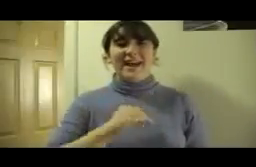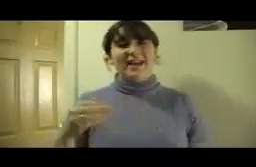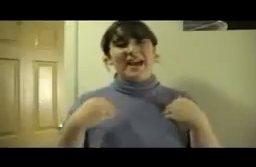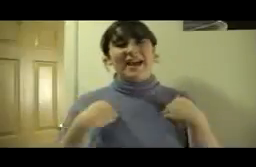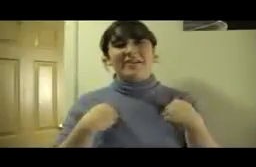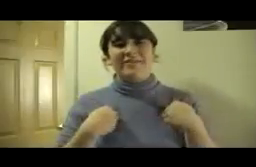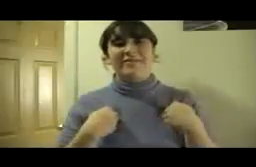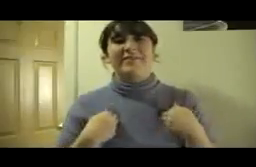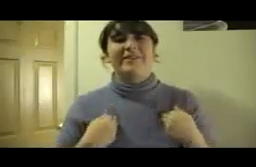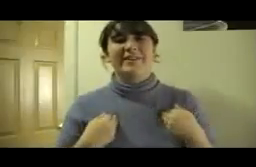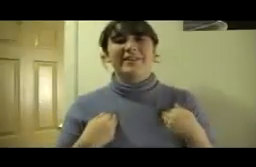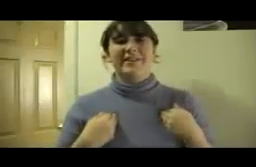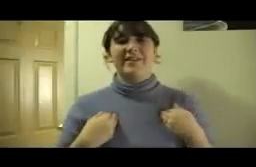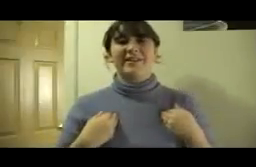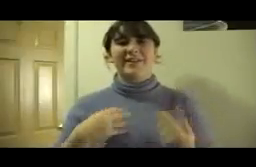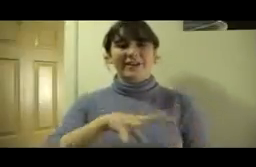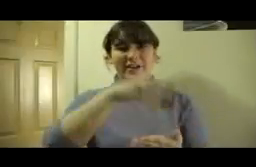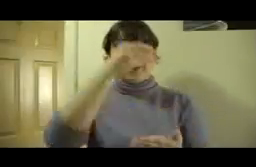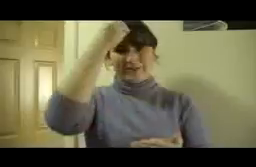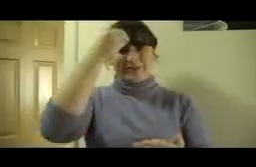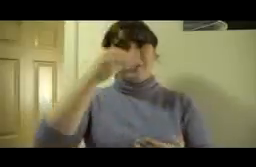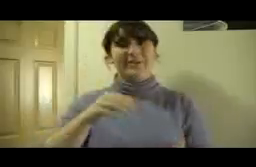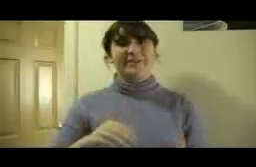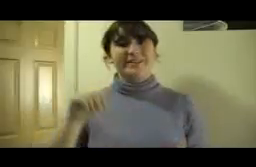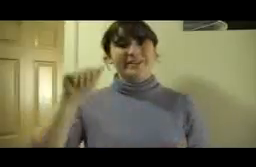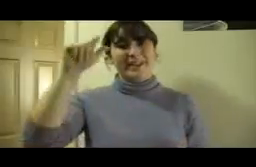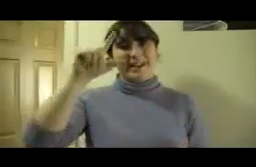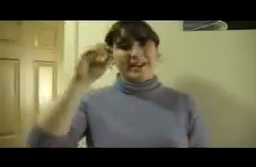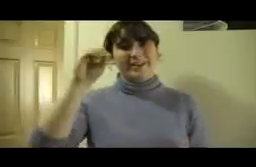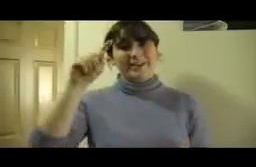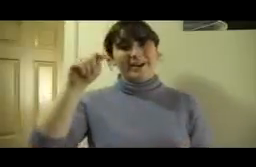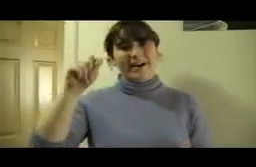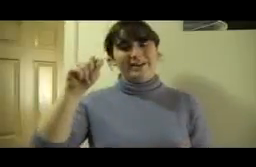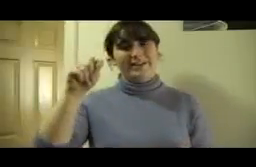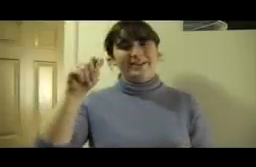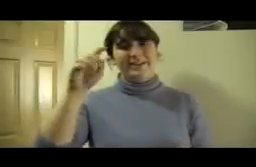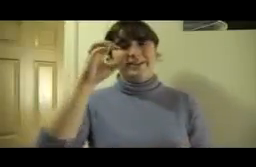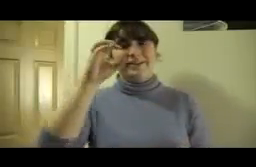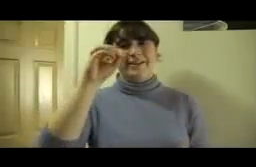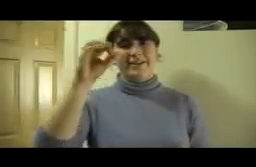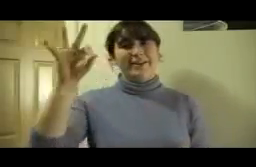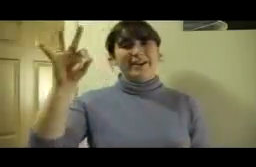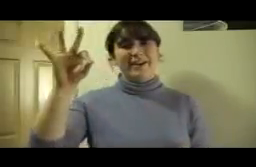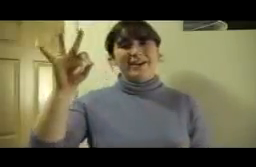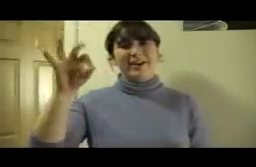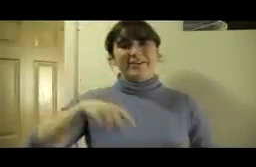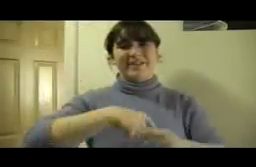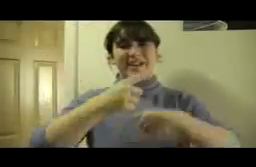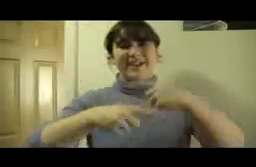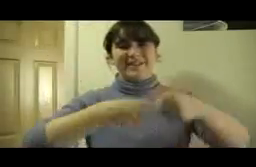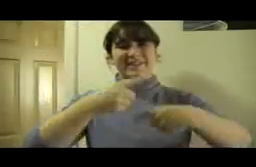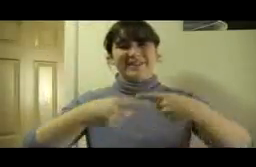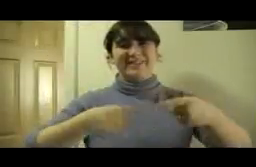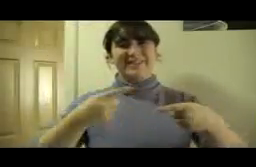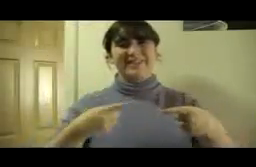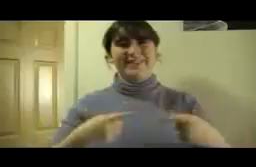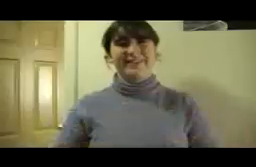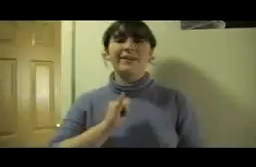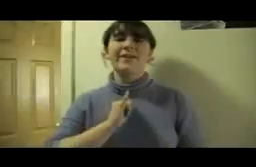I have learned a lot of signs.